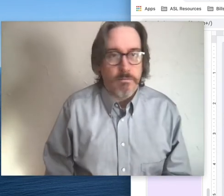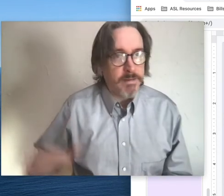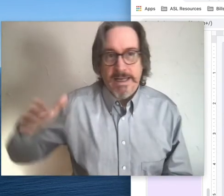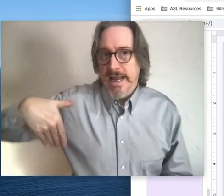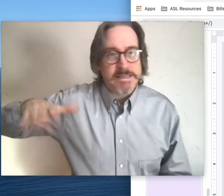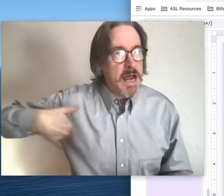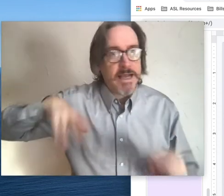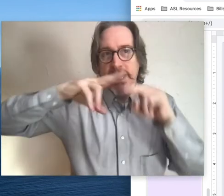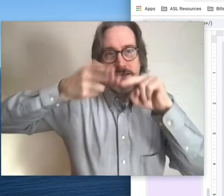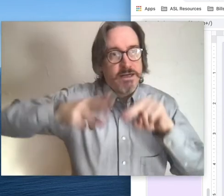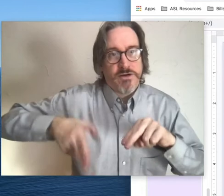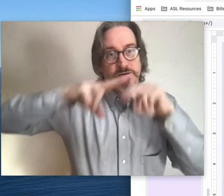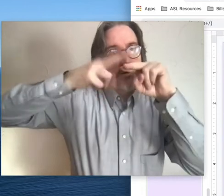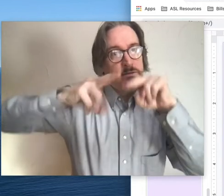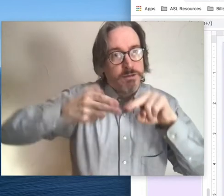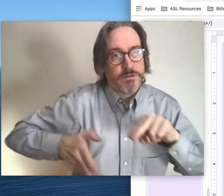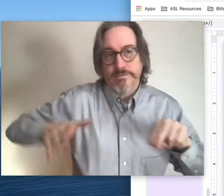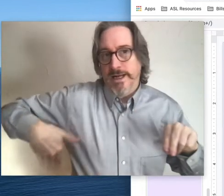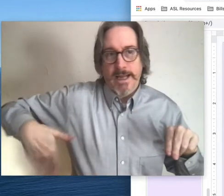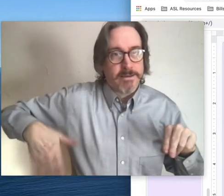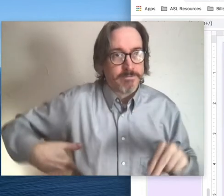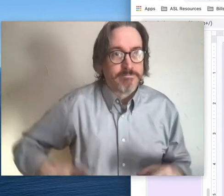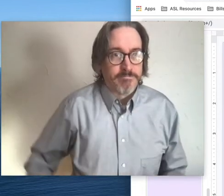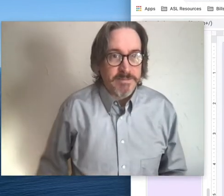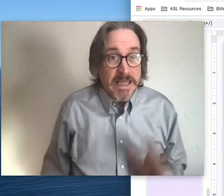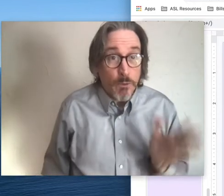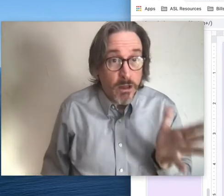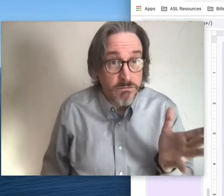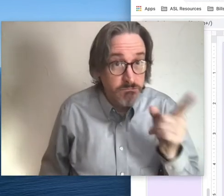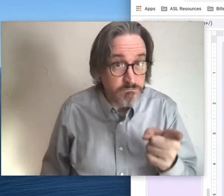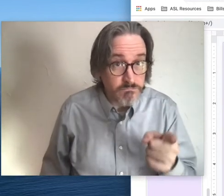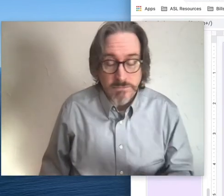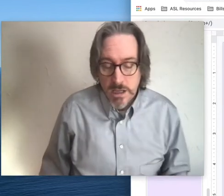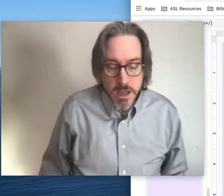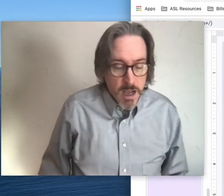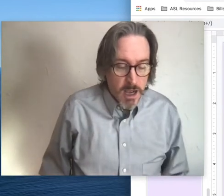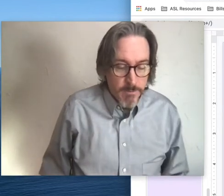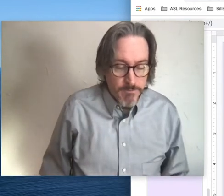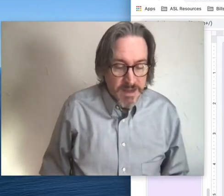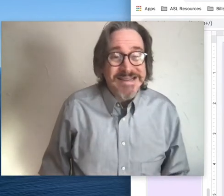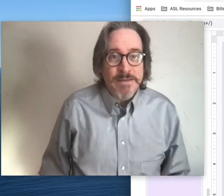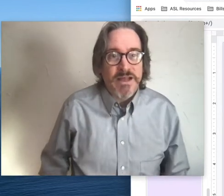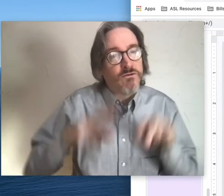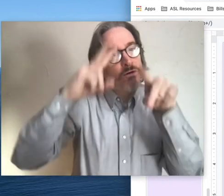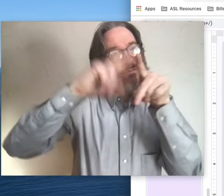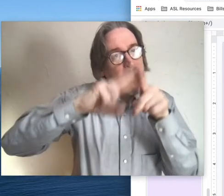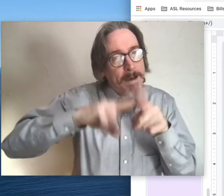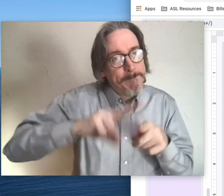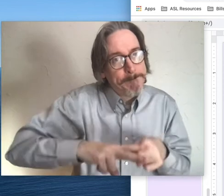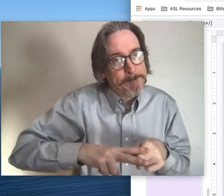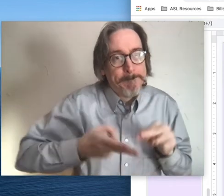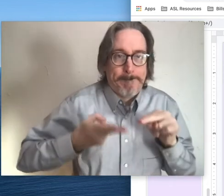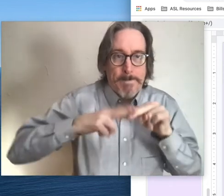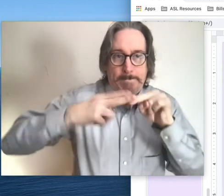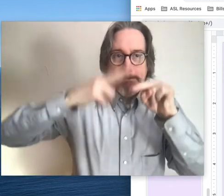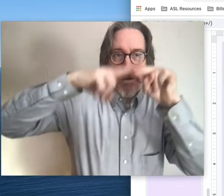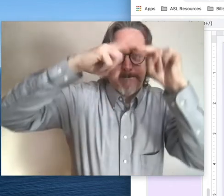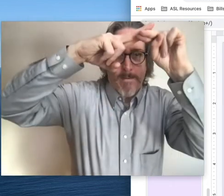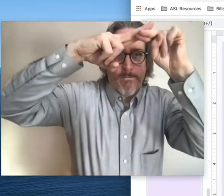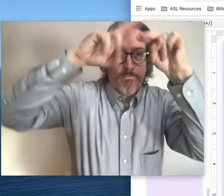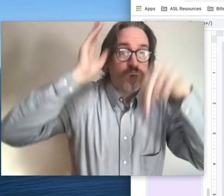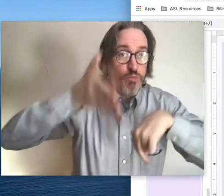It has not yet decreased, right? Not yet. It will. Same thing for vocab. Bop,